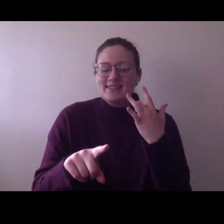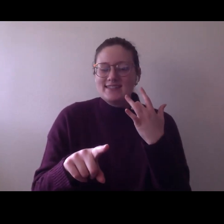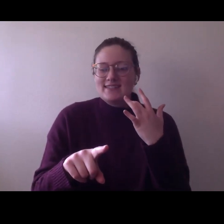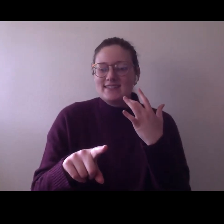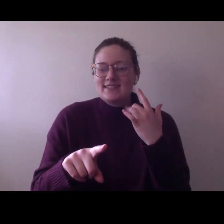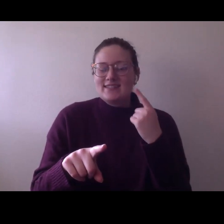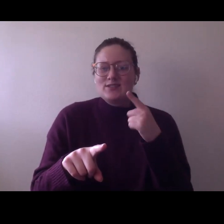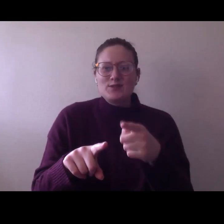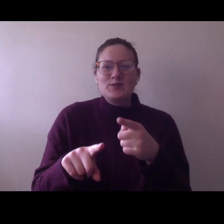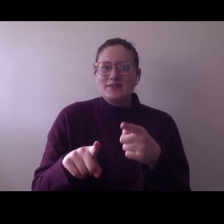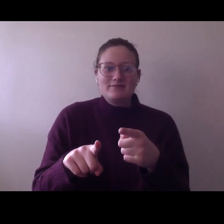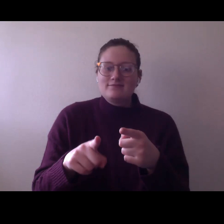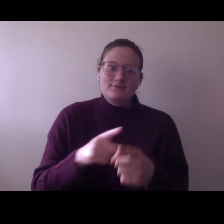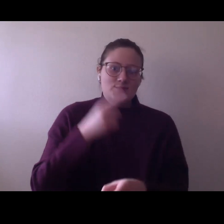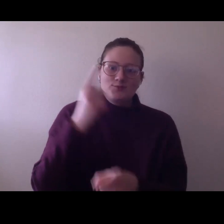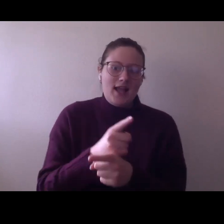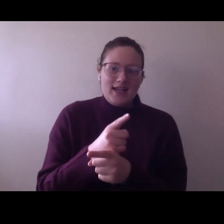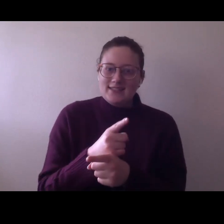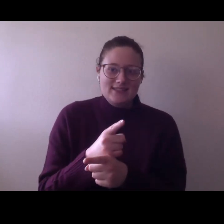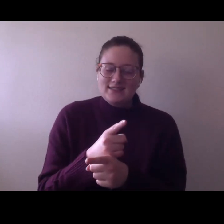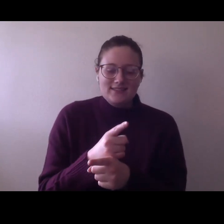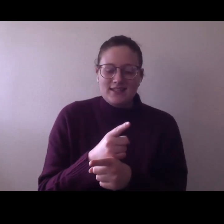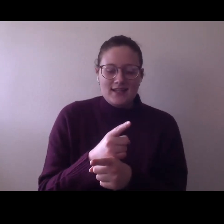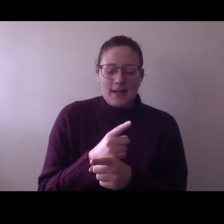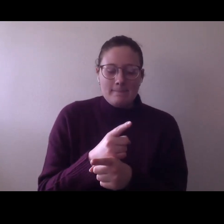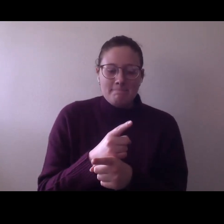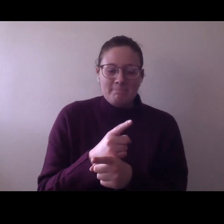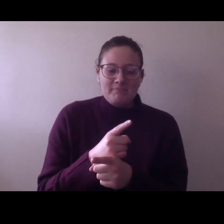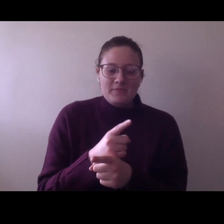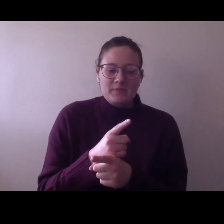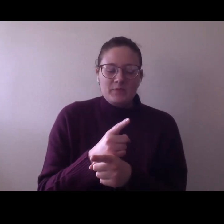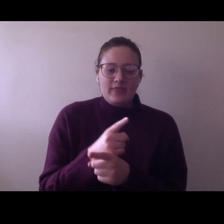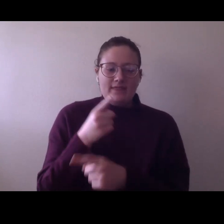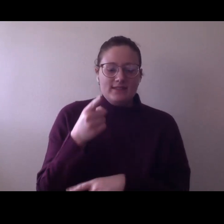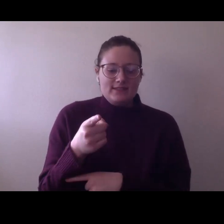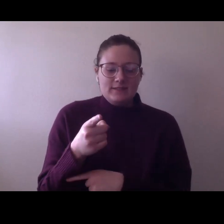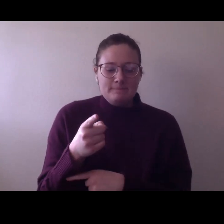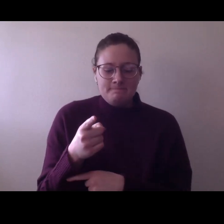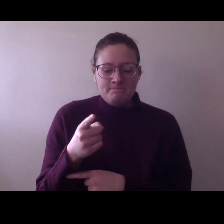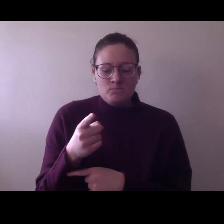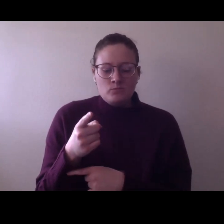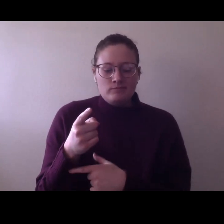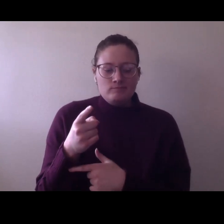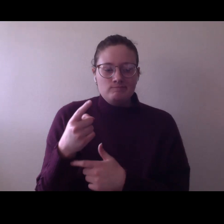you're absolutely right that there is this correspondence between